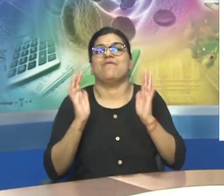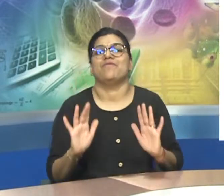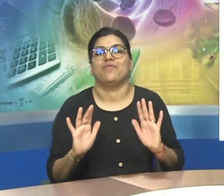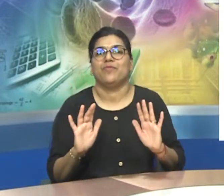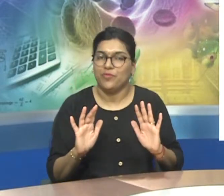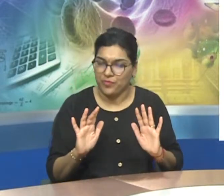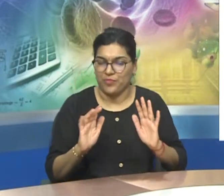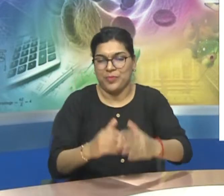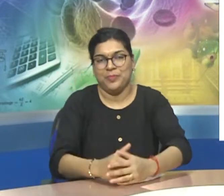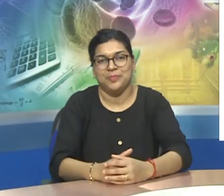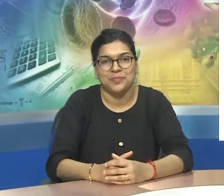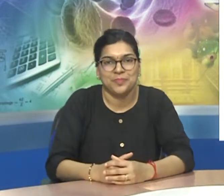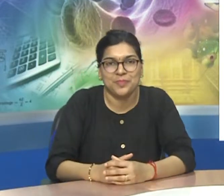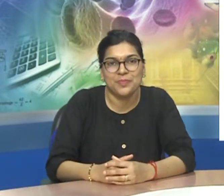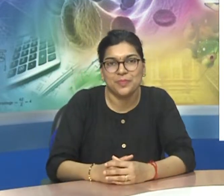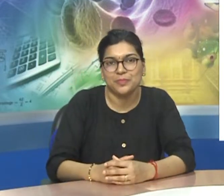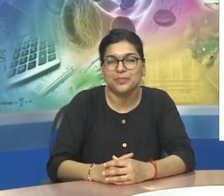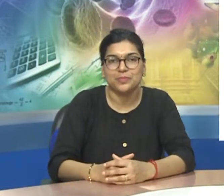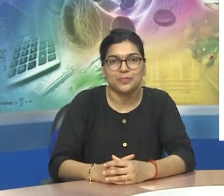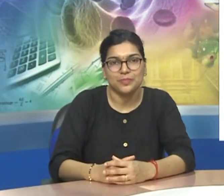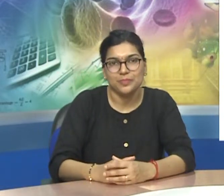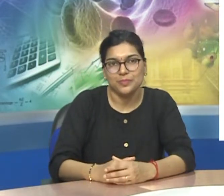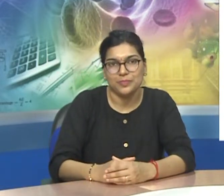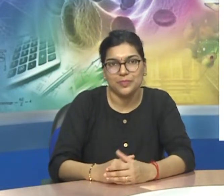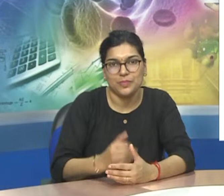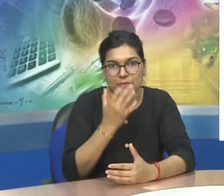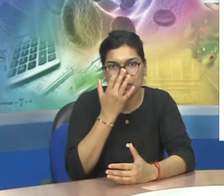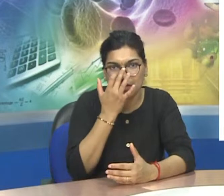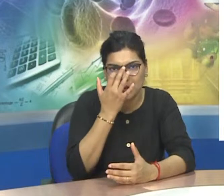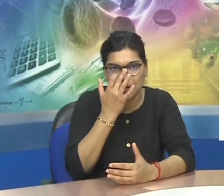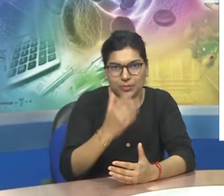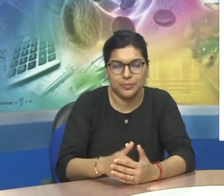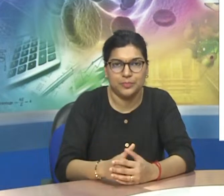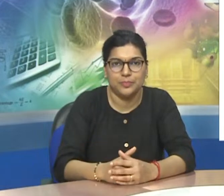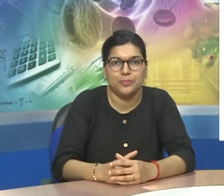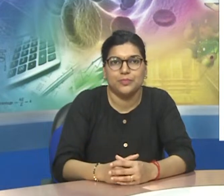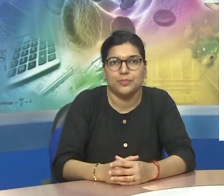Biomedical wastes are only the anatomical wastes.